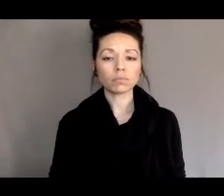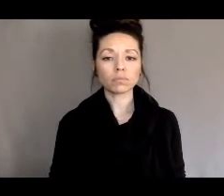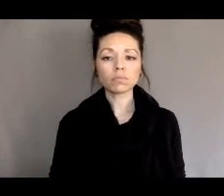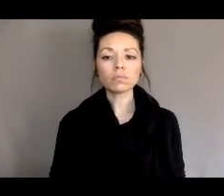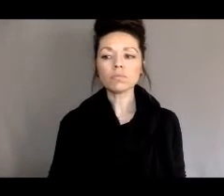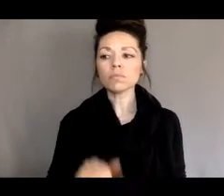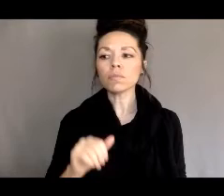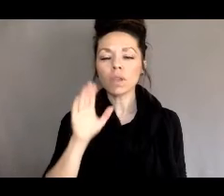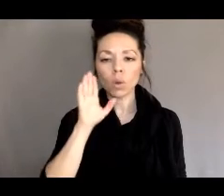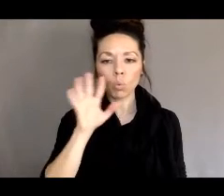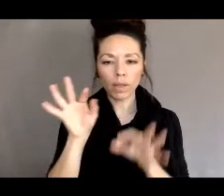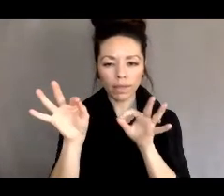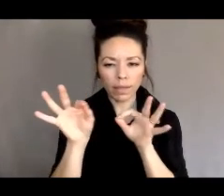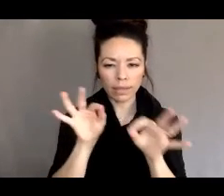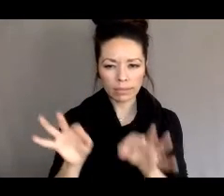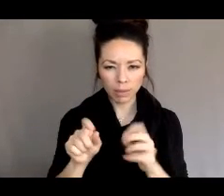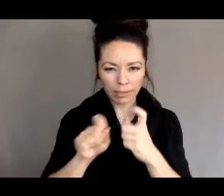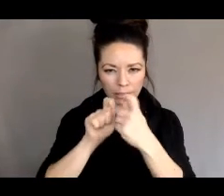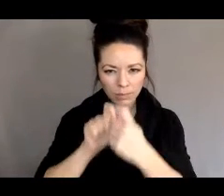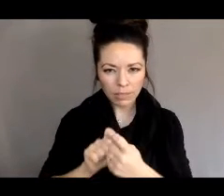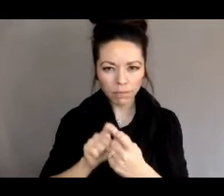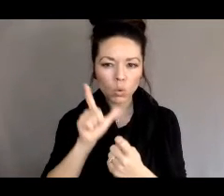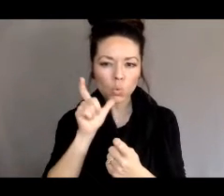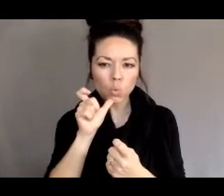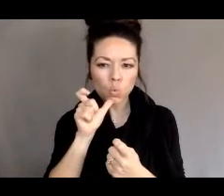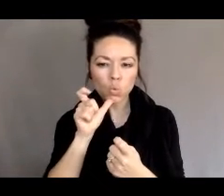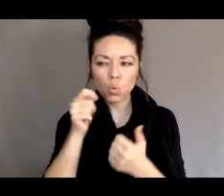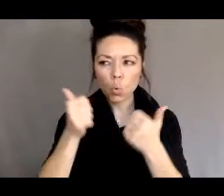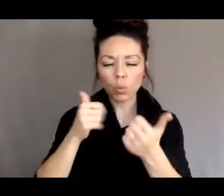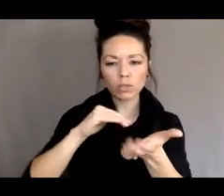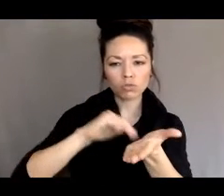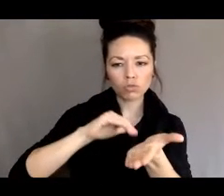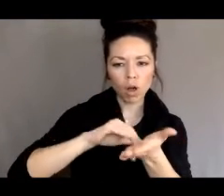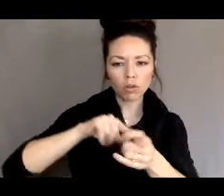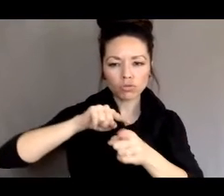healthcare providers can provide telemedicine in the state of Arizona.